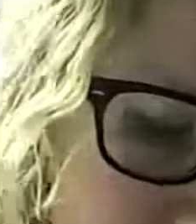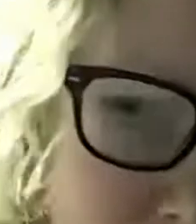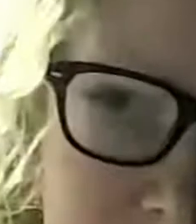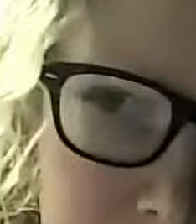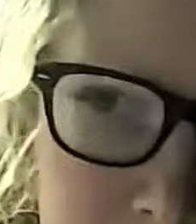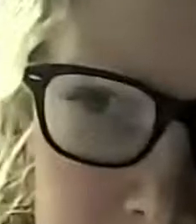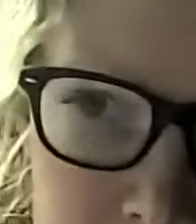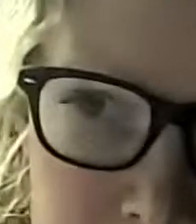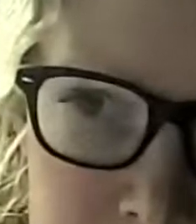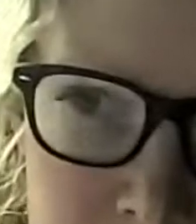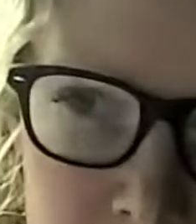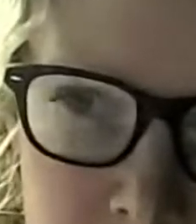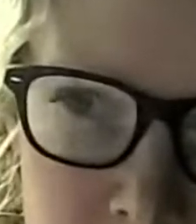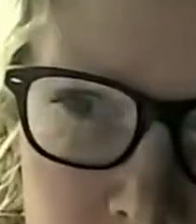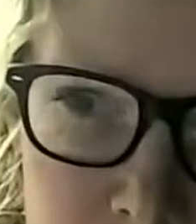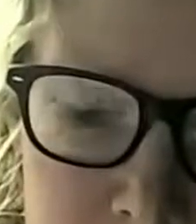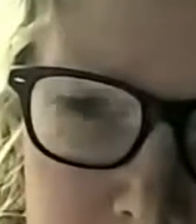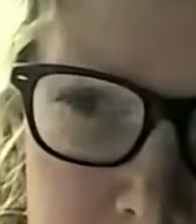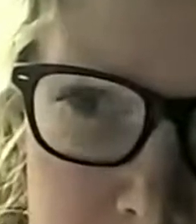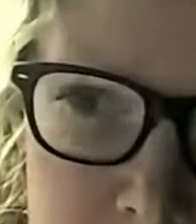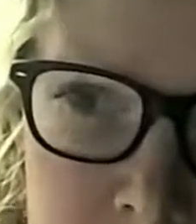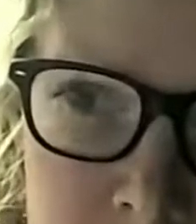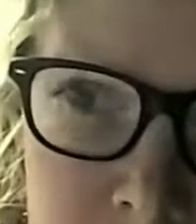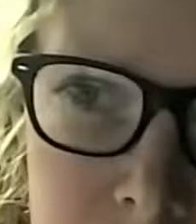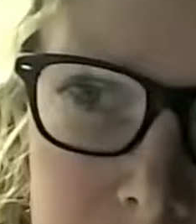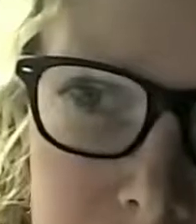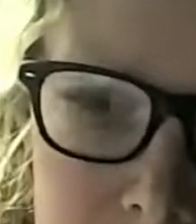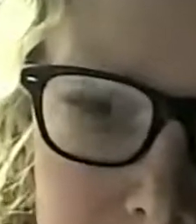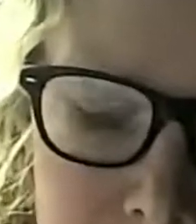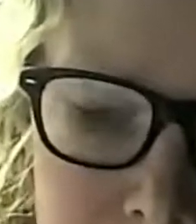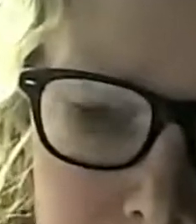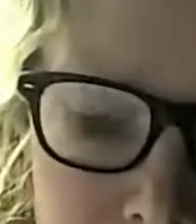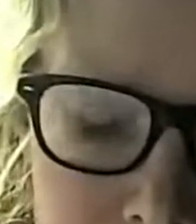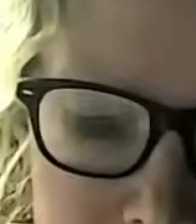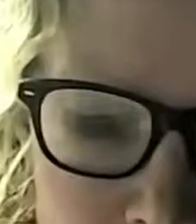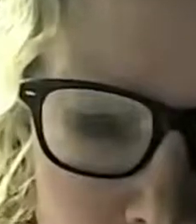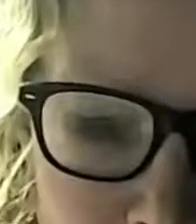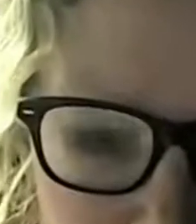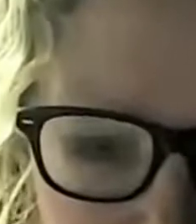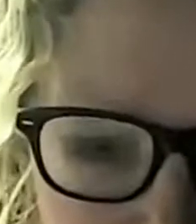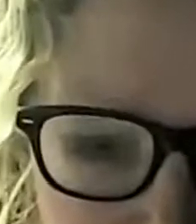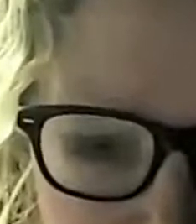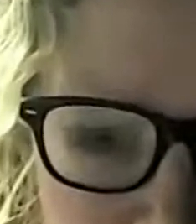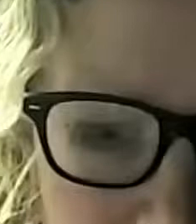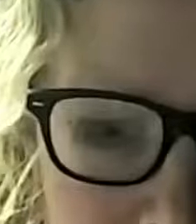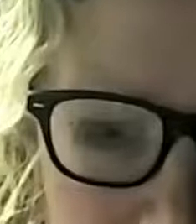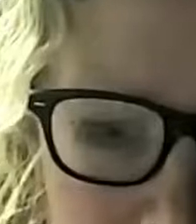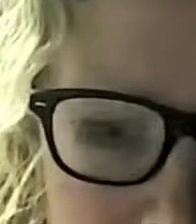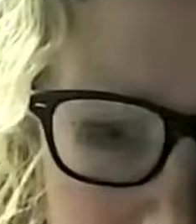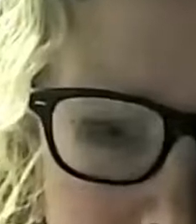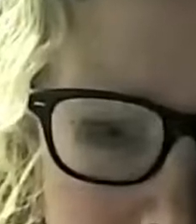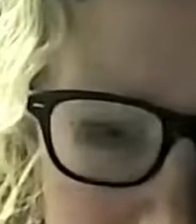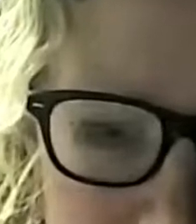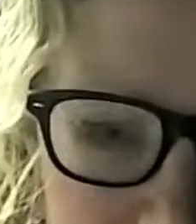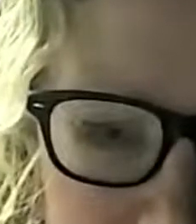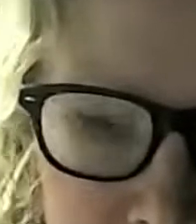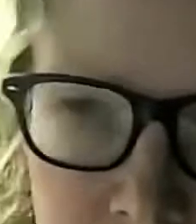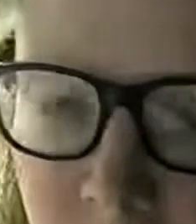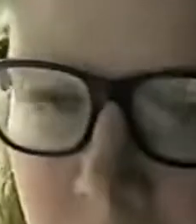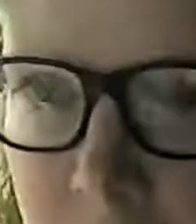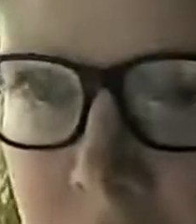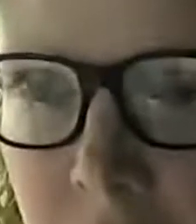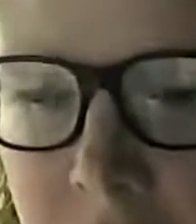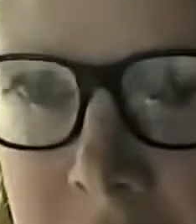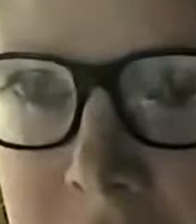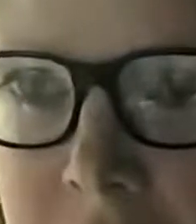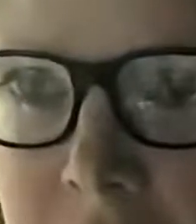Is how will this cap that you're saying councils will be able to bring in work? And